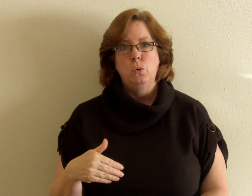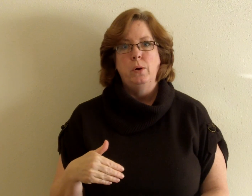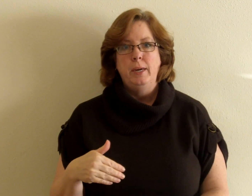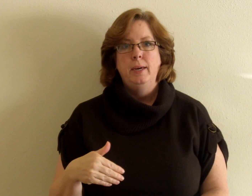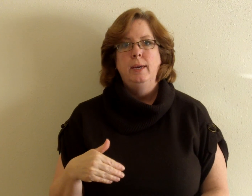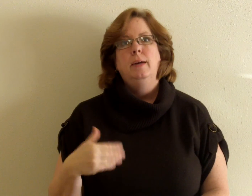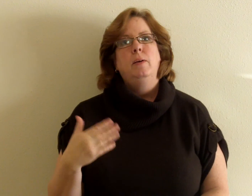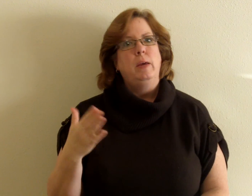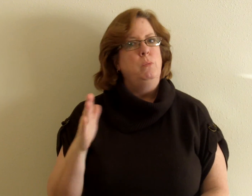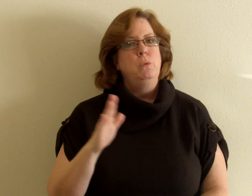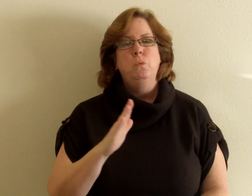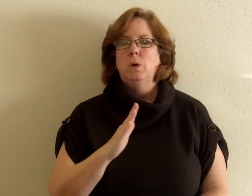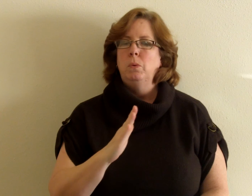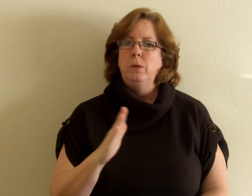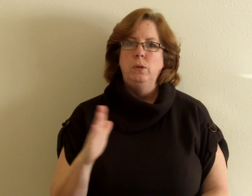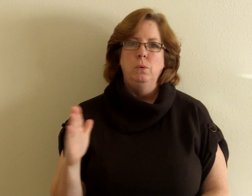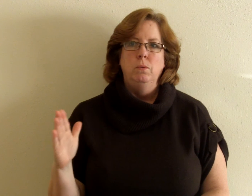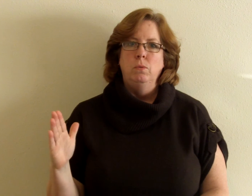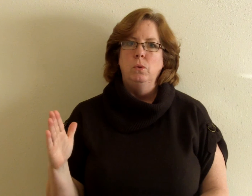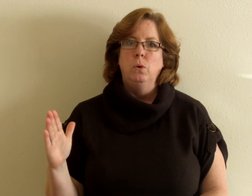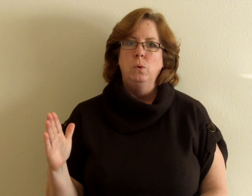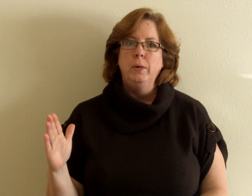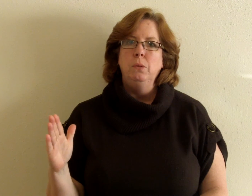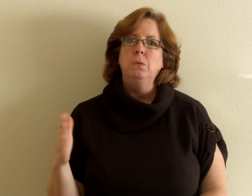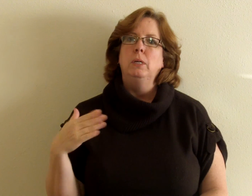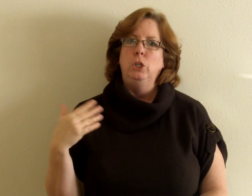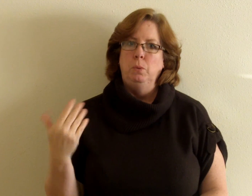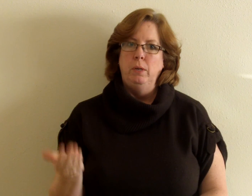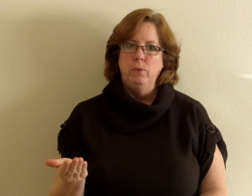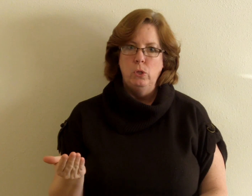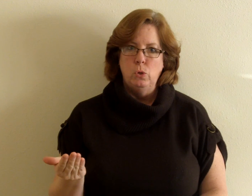story. We will work with you the whole way through to get you ready for the story.